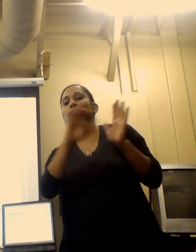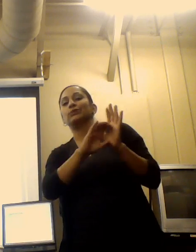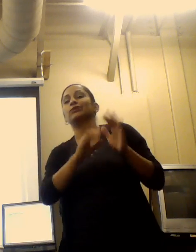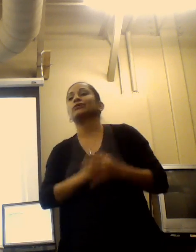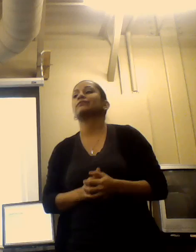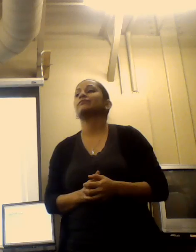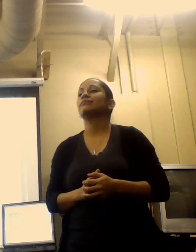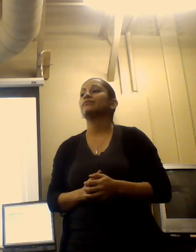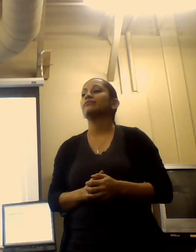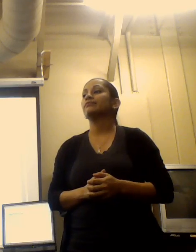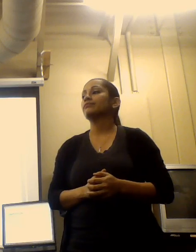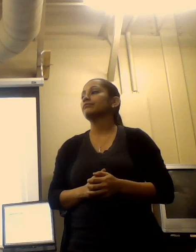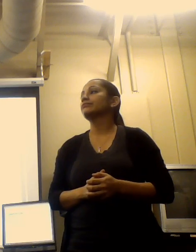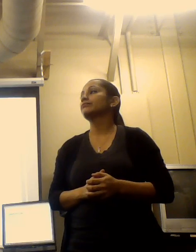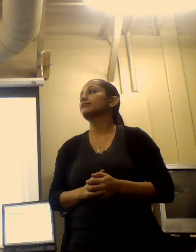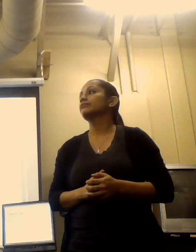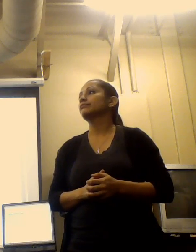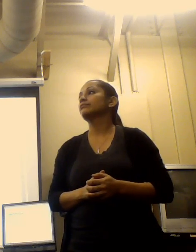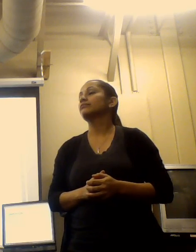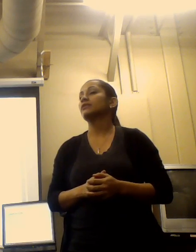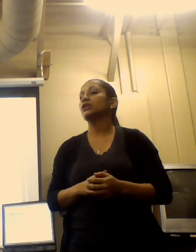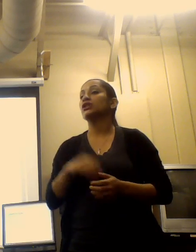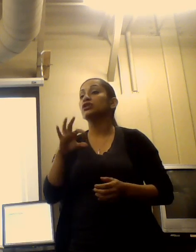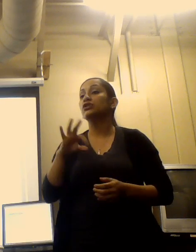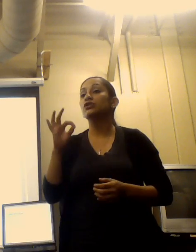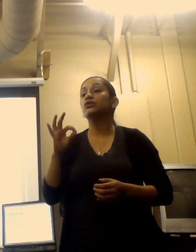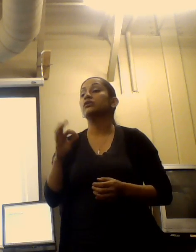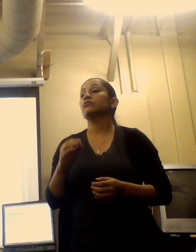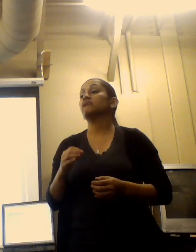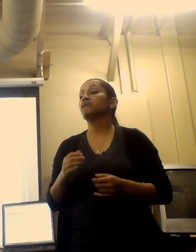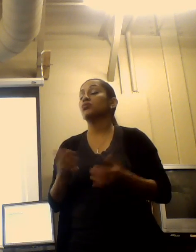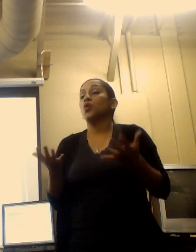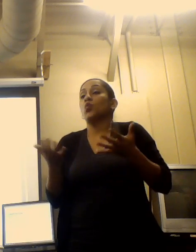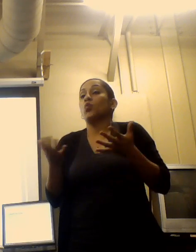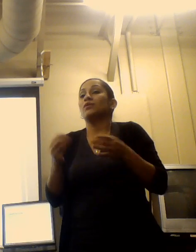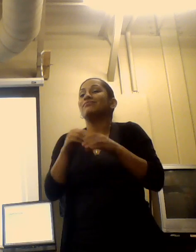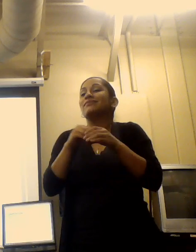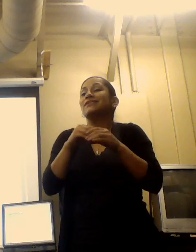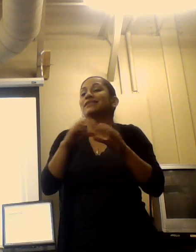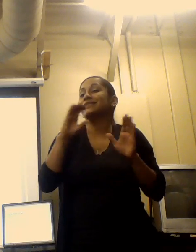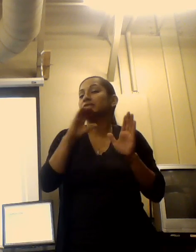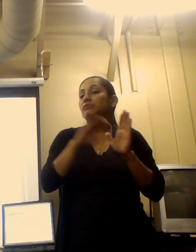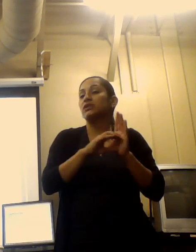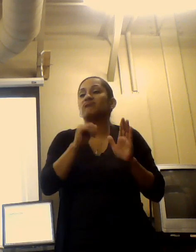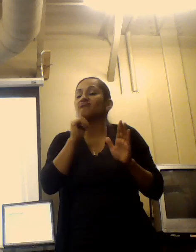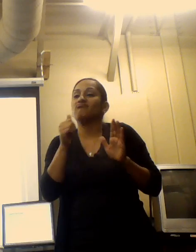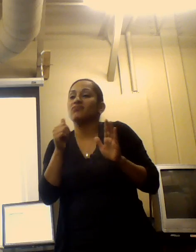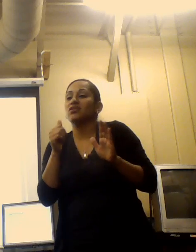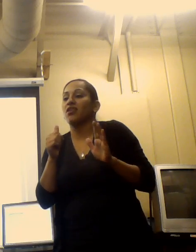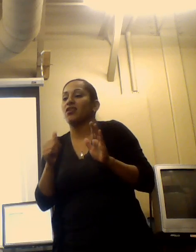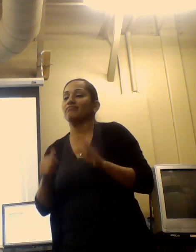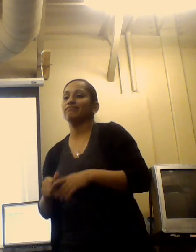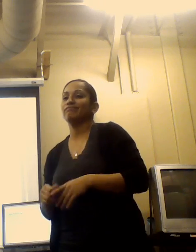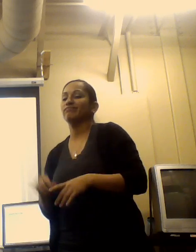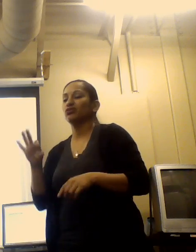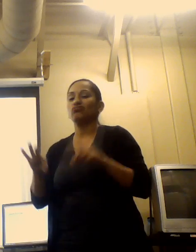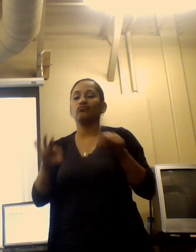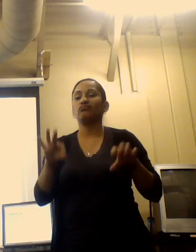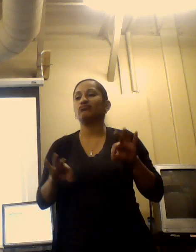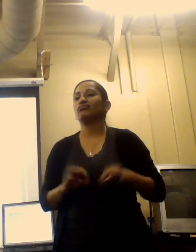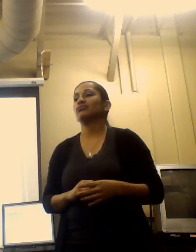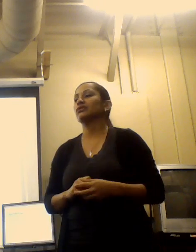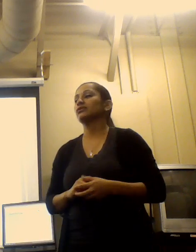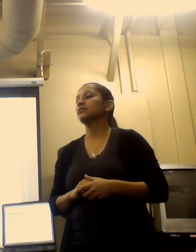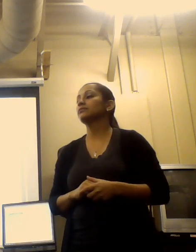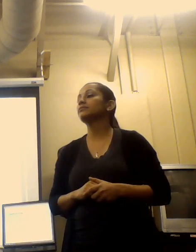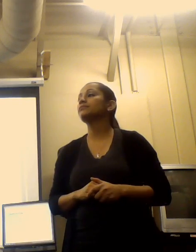to do with choosing what's in the image and then choosing what's not in the image. And then I wanted to talk a little bit more about photographing people, you know,